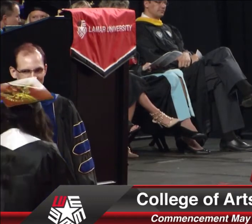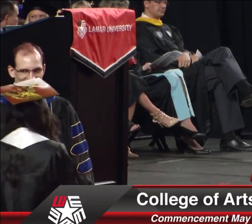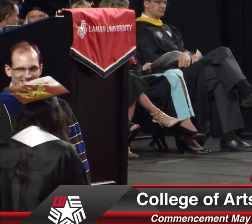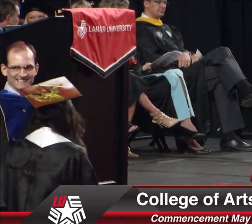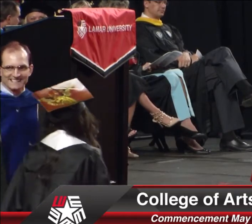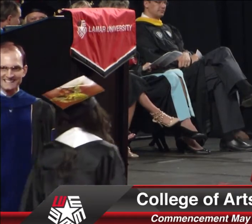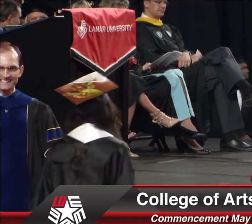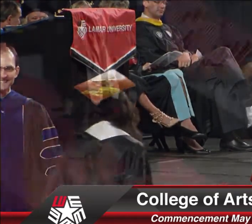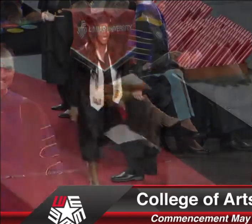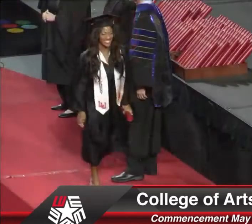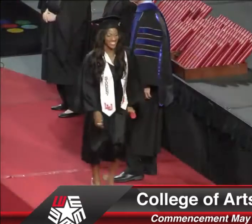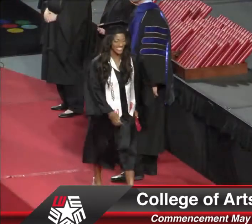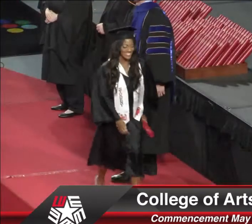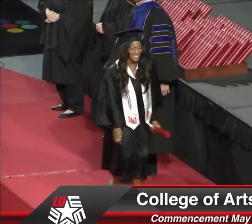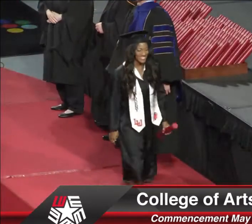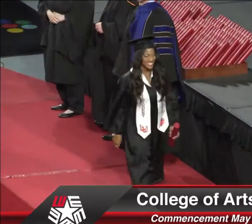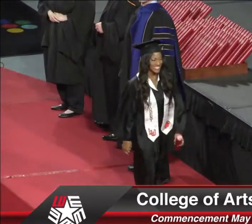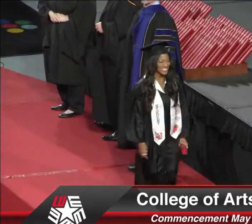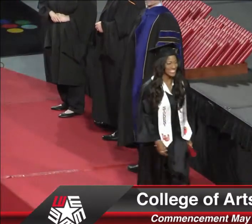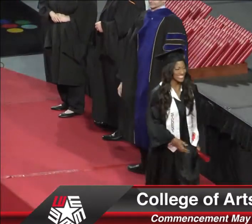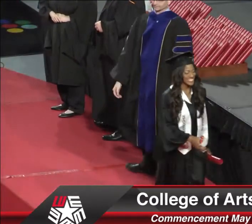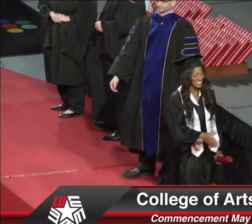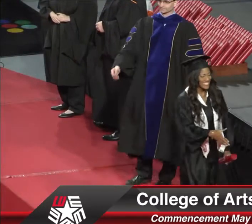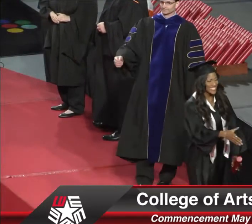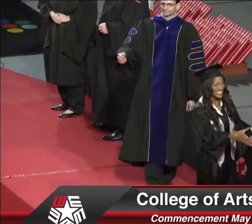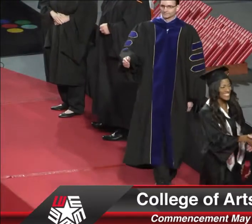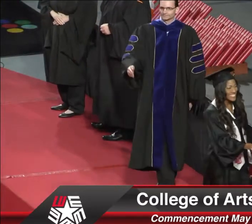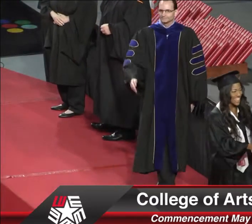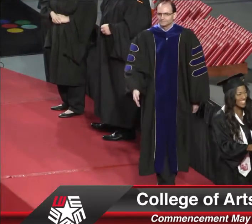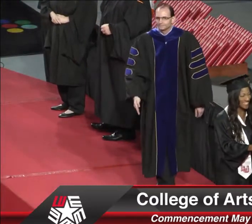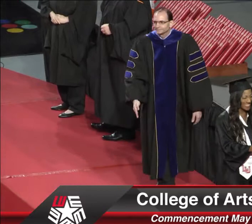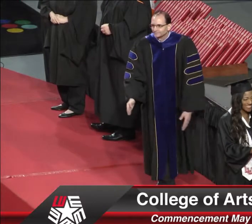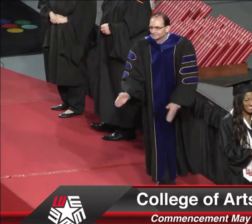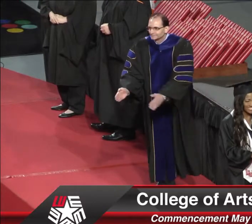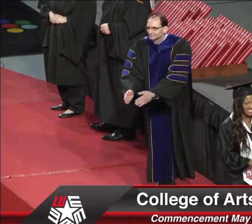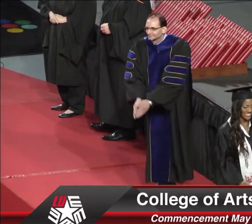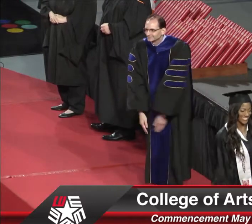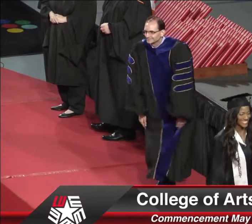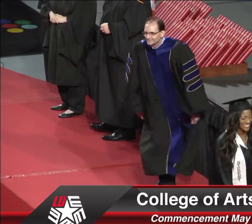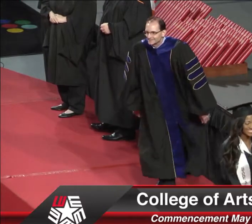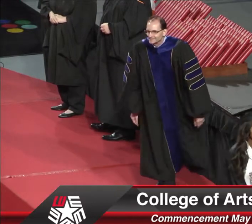.232 is your last one, and then I take over at 2:33. Yeah, but we're missing people.